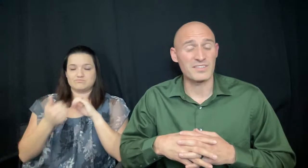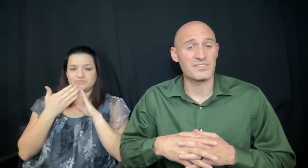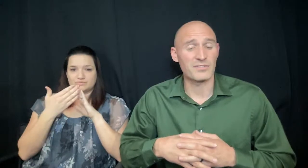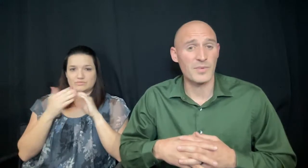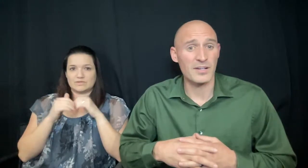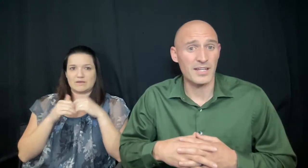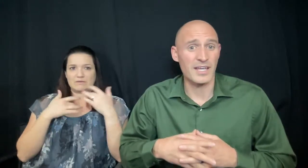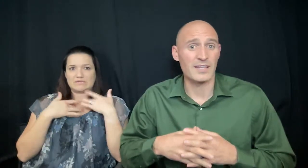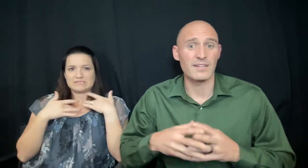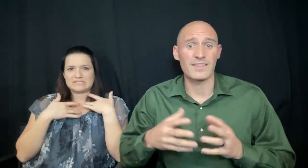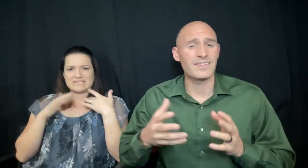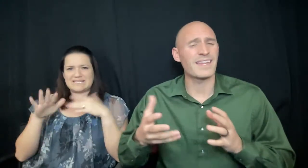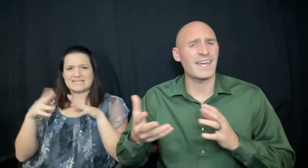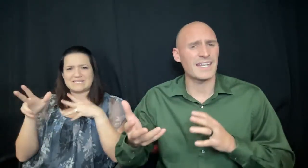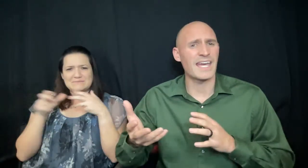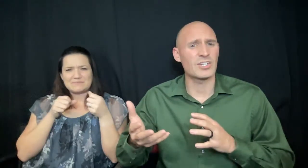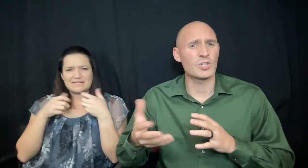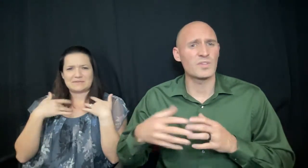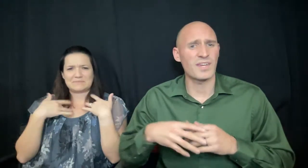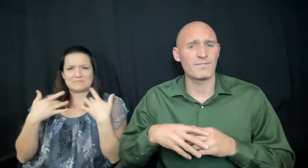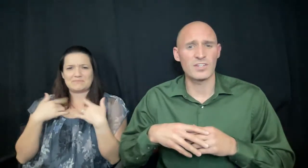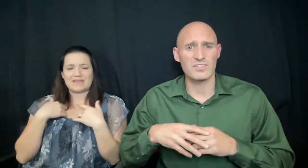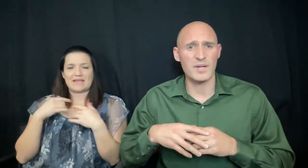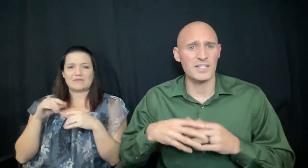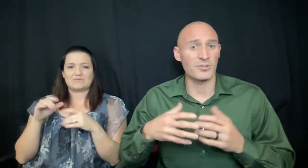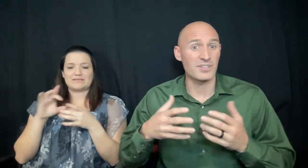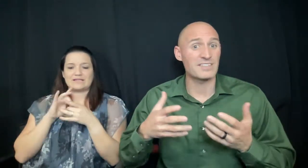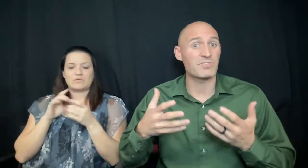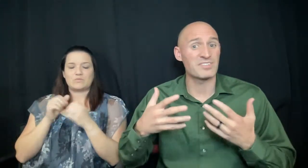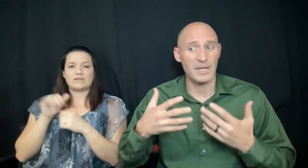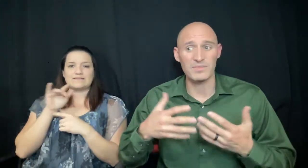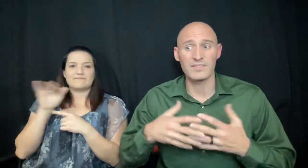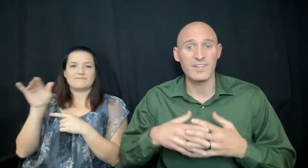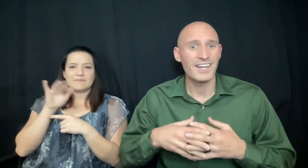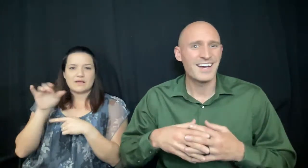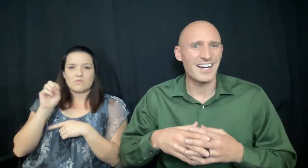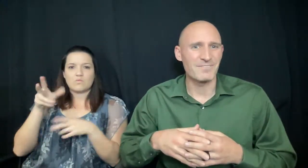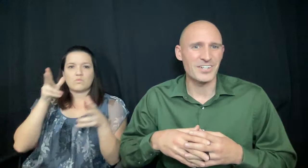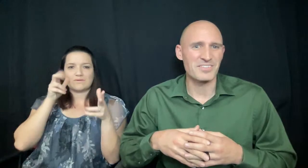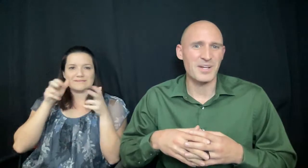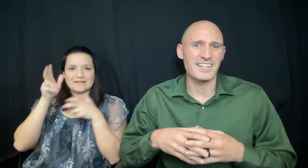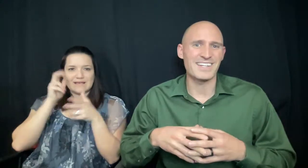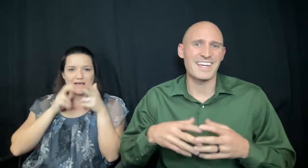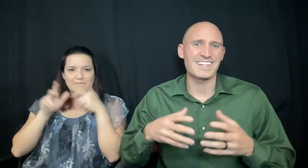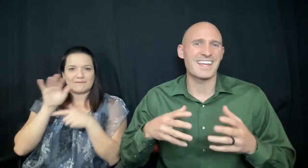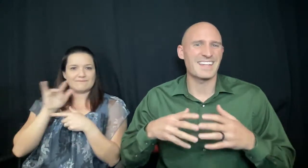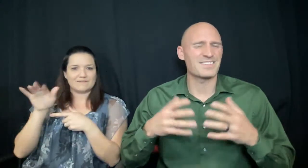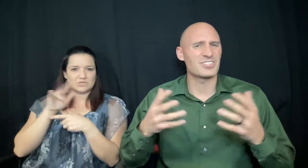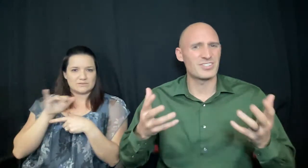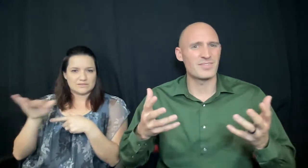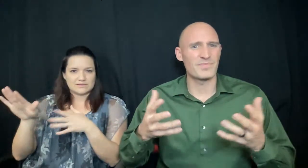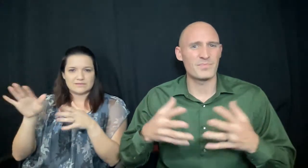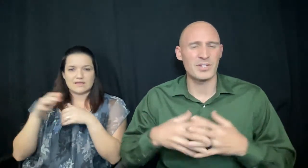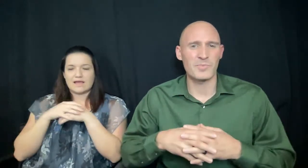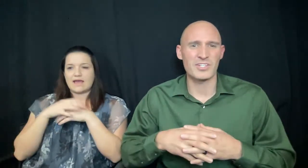concern about, and I think that kind of had to do with fingerspelling, or at least receptive fingerspelling, and as a bigger picture